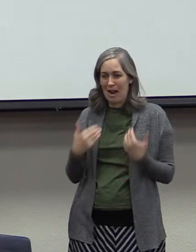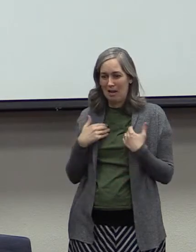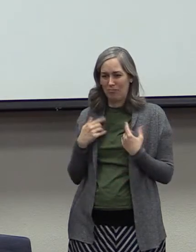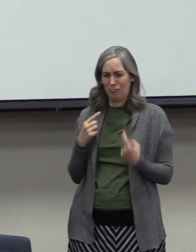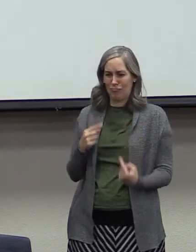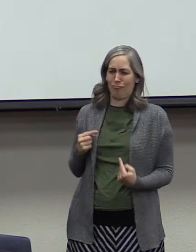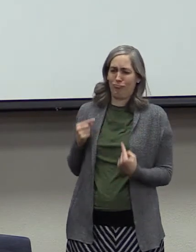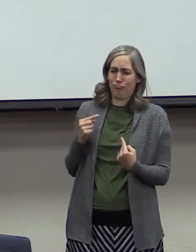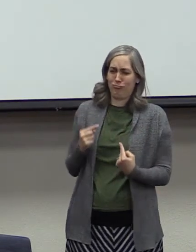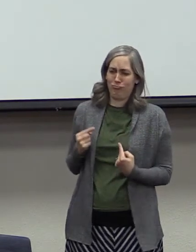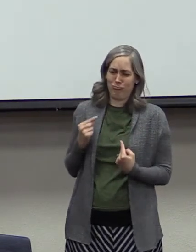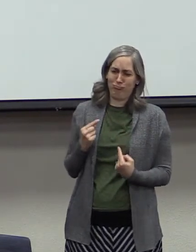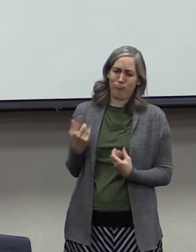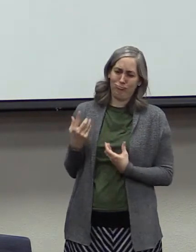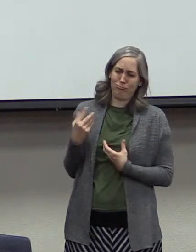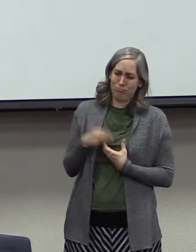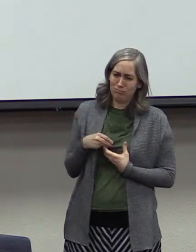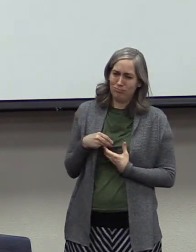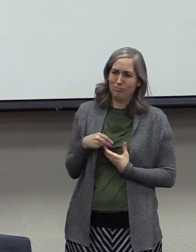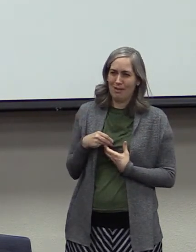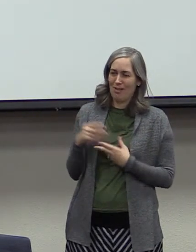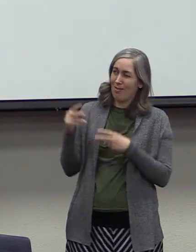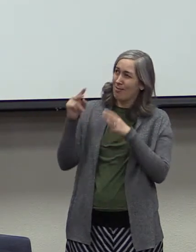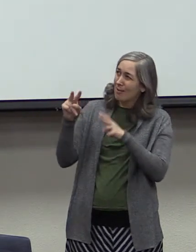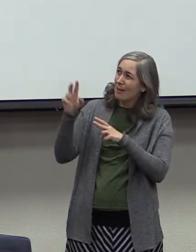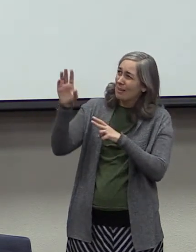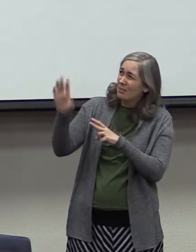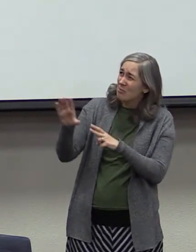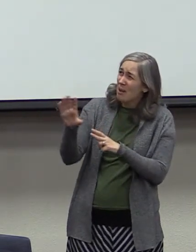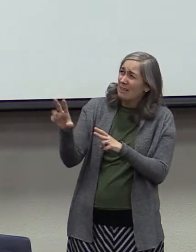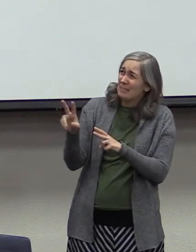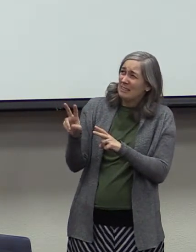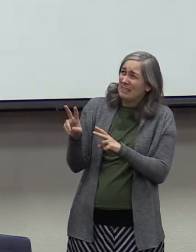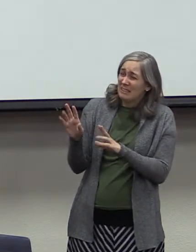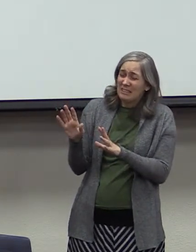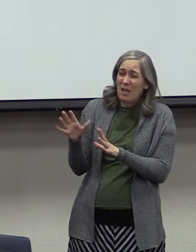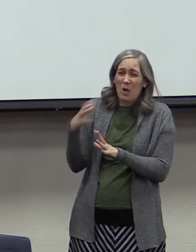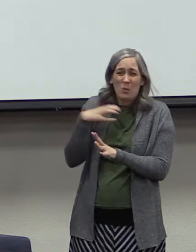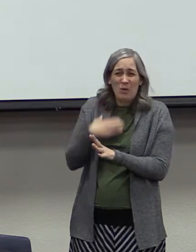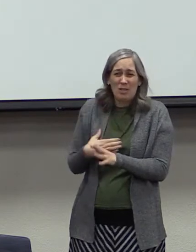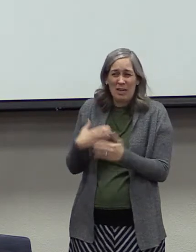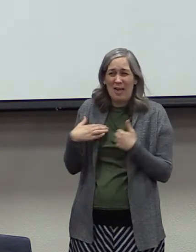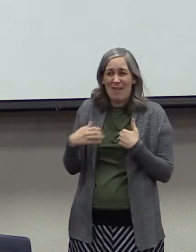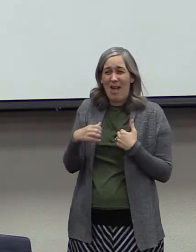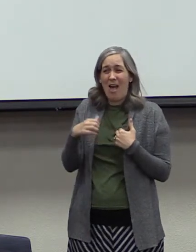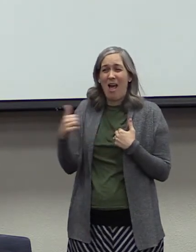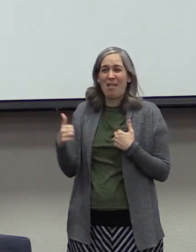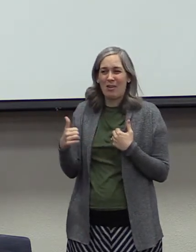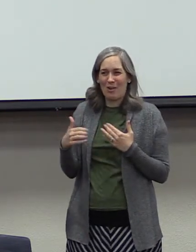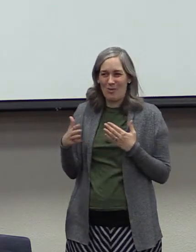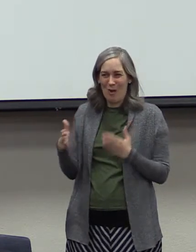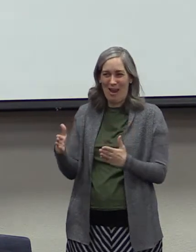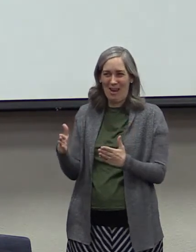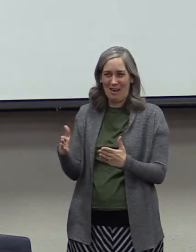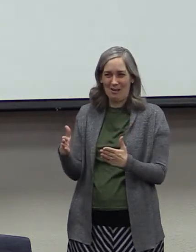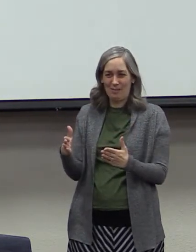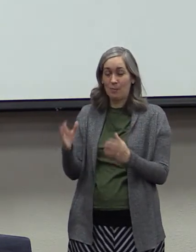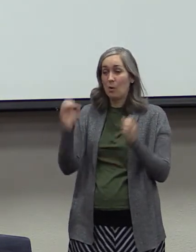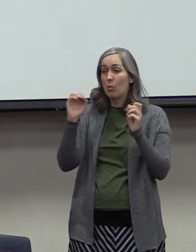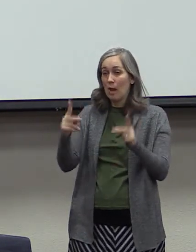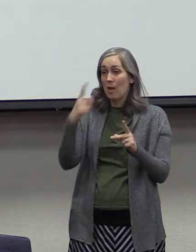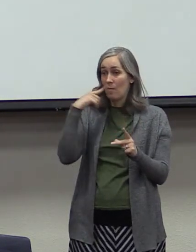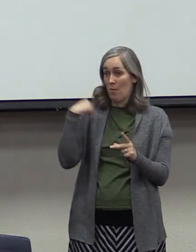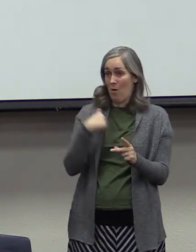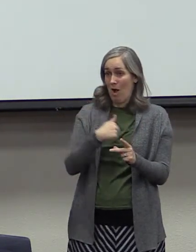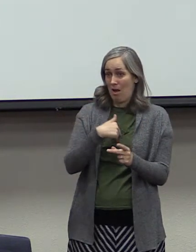turmoil. He was looking at the cross and wishing there were another way. And I think it's okay for you and me to